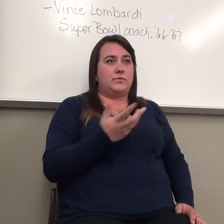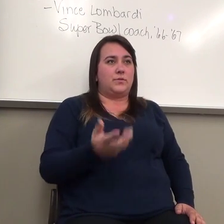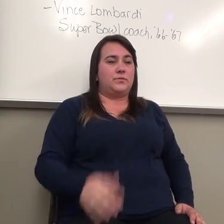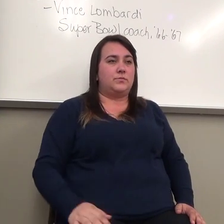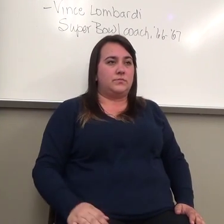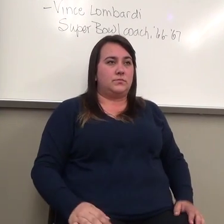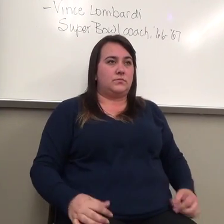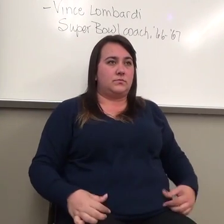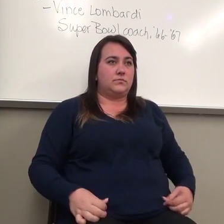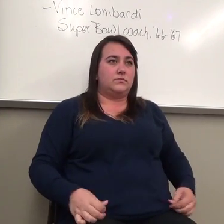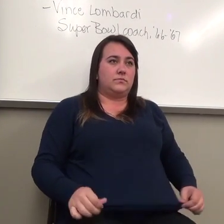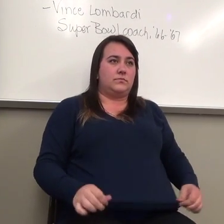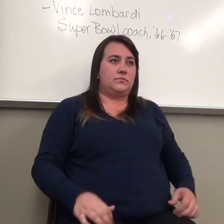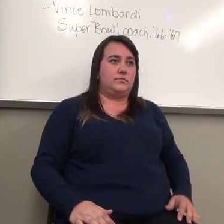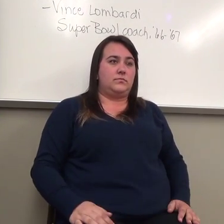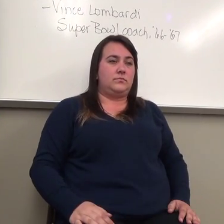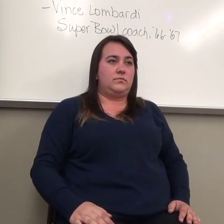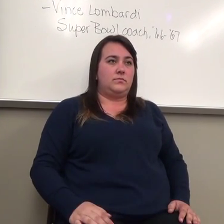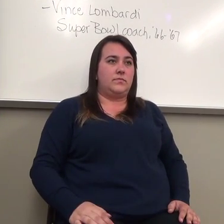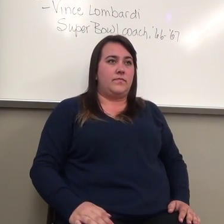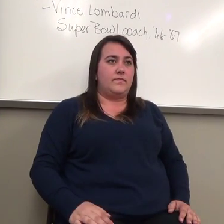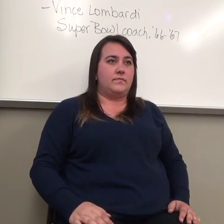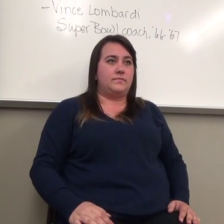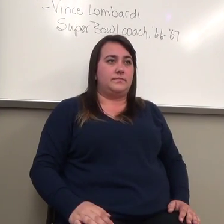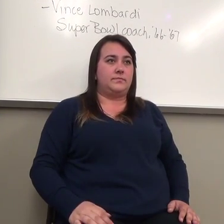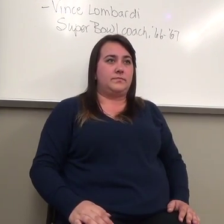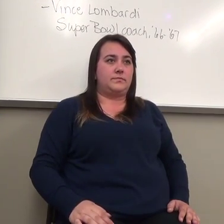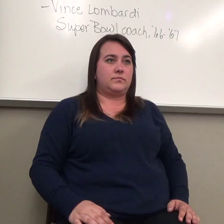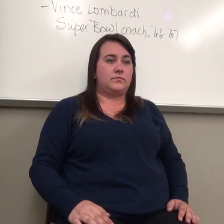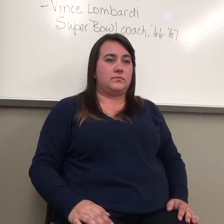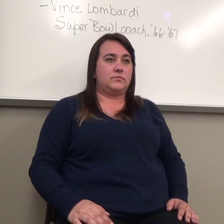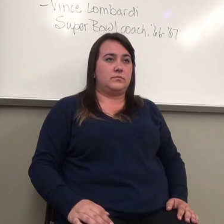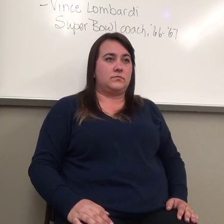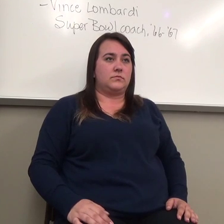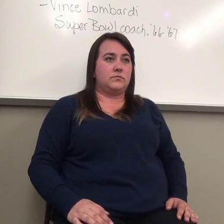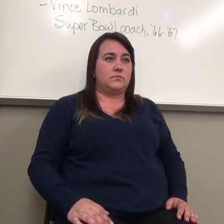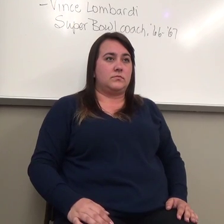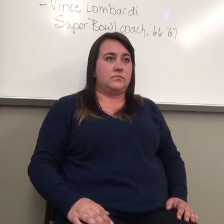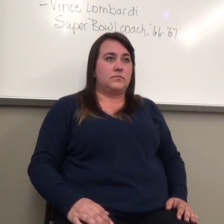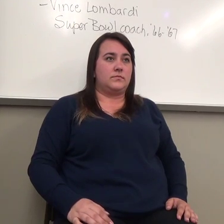good. So you're going to